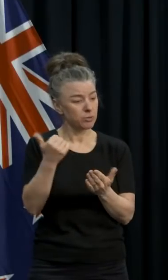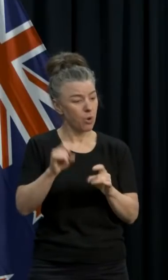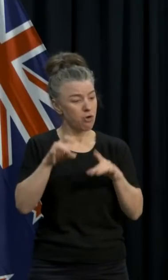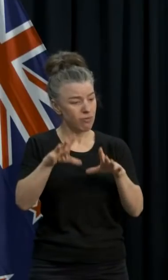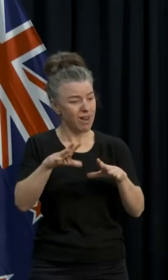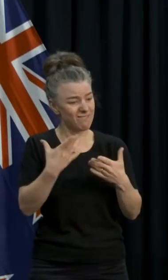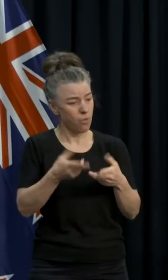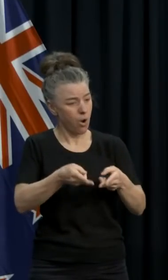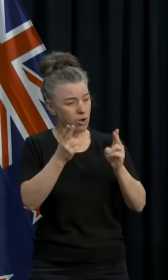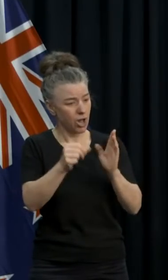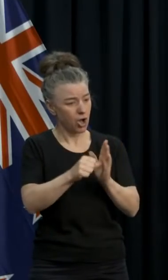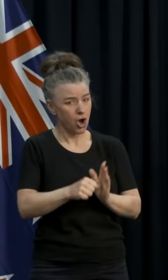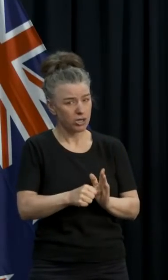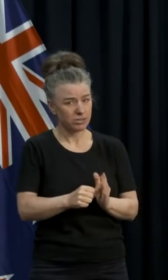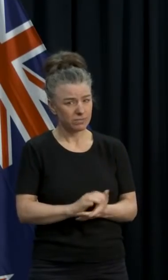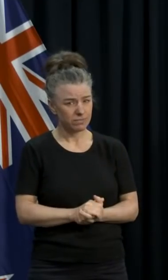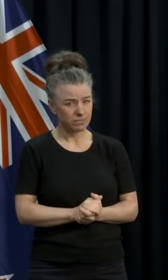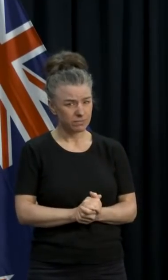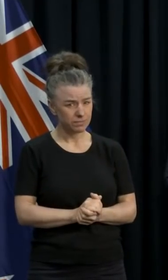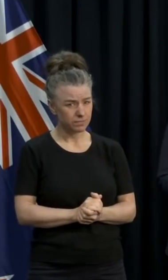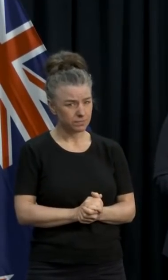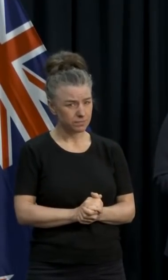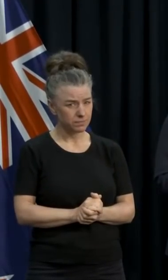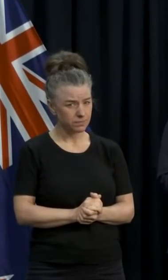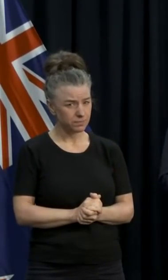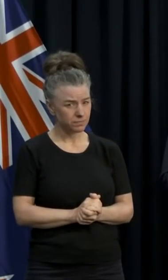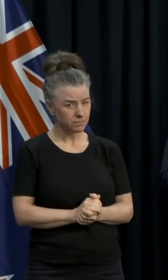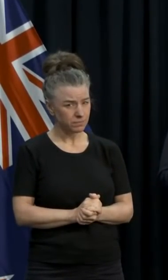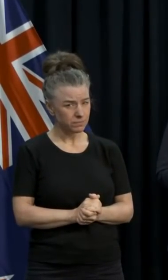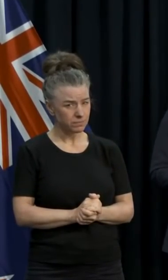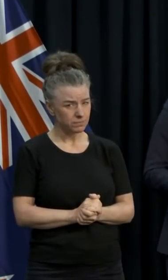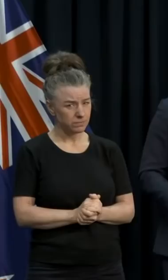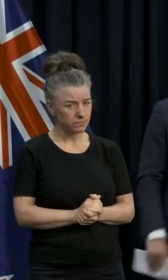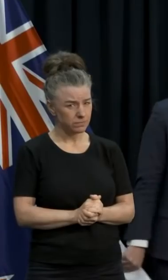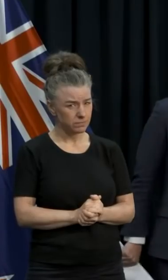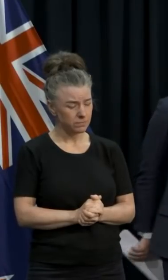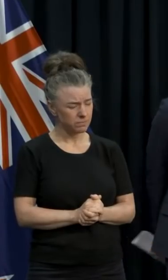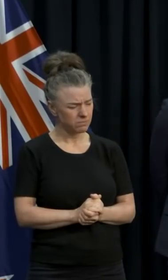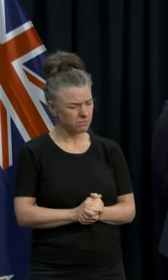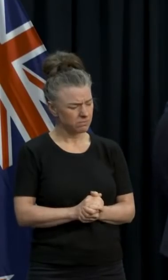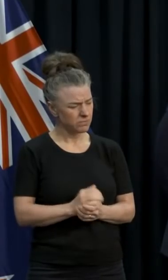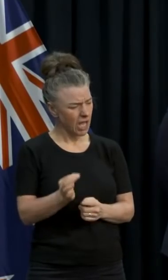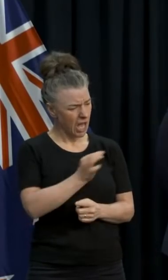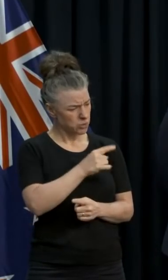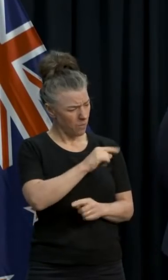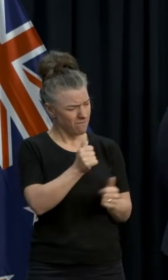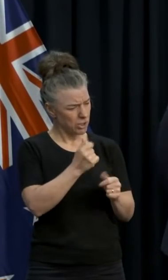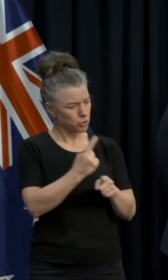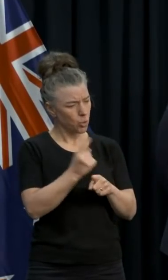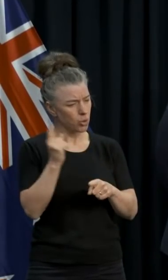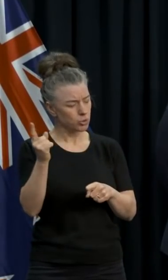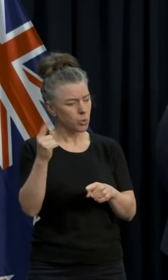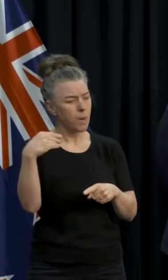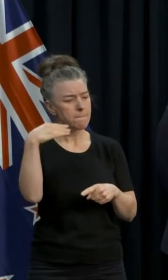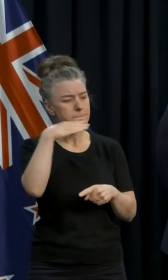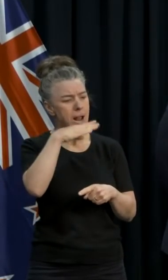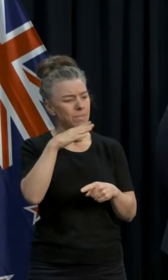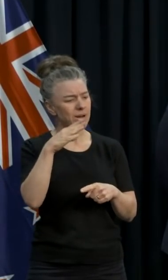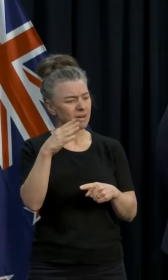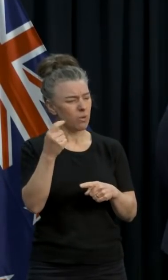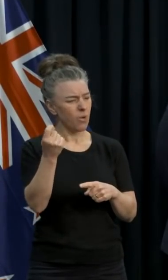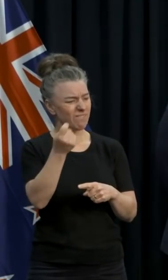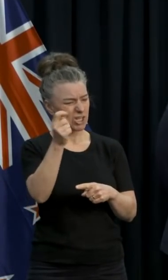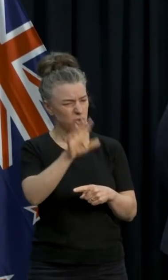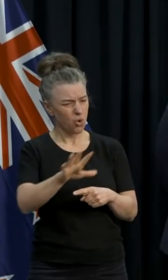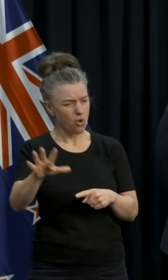Australia, have you discussed at all with your equivalent in Victoria exactly how the outbreak happened there and what risks led to that happening?